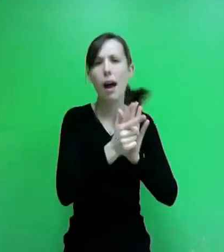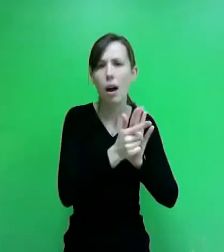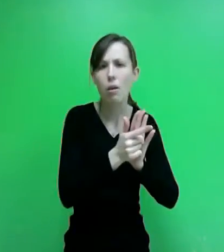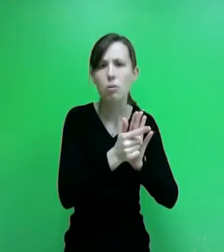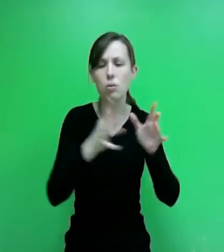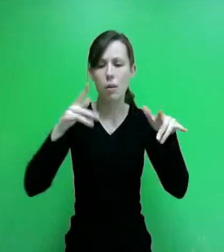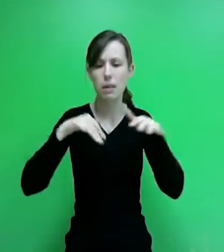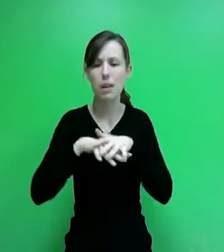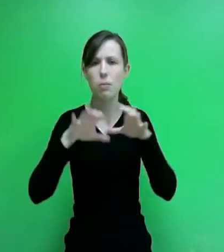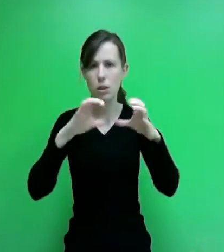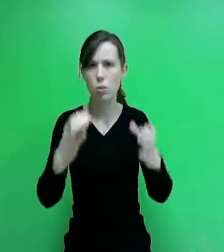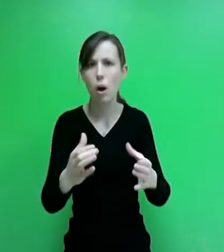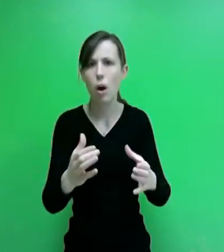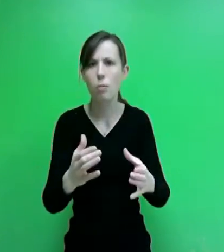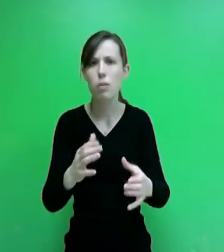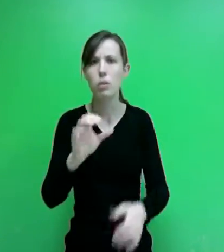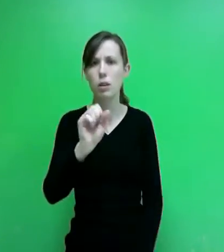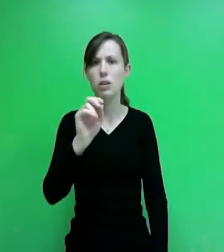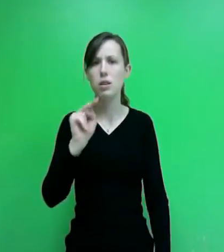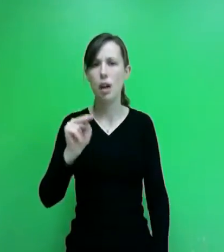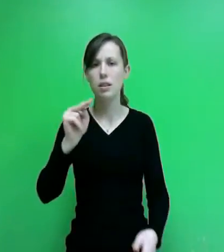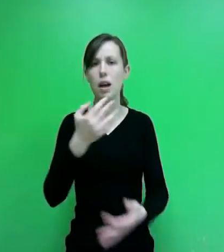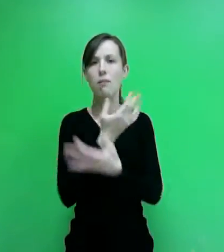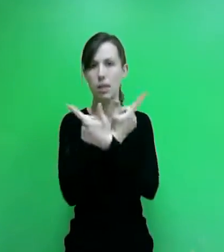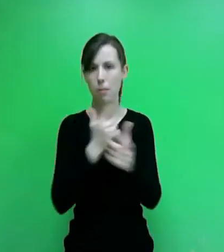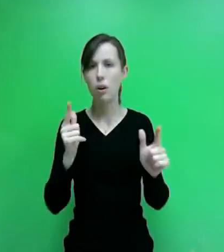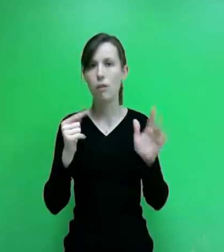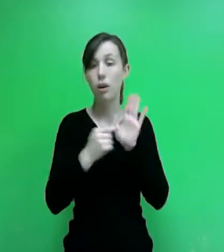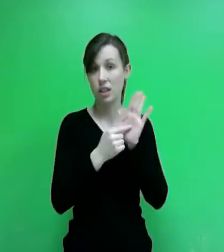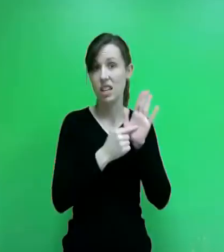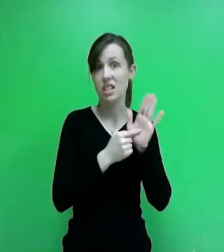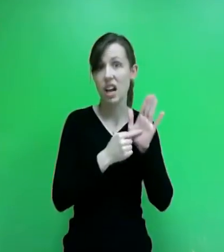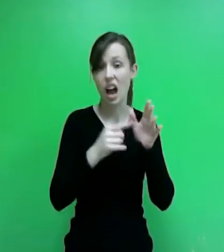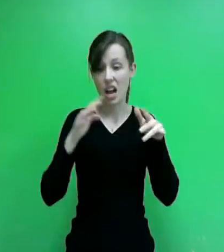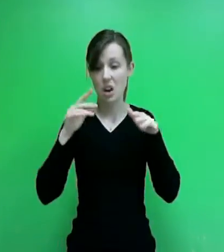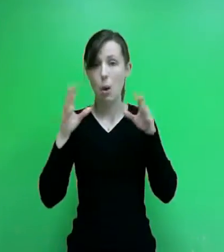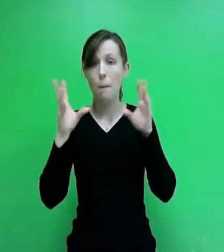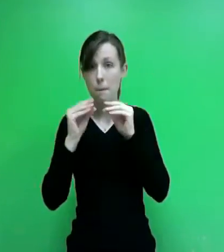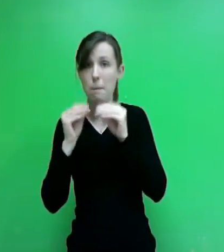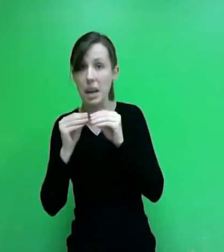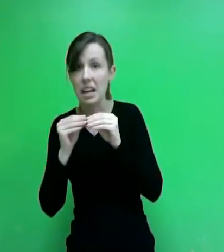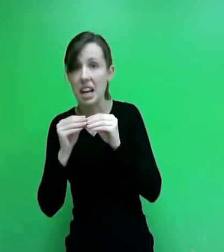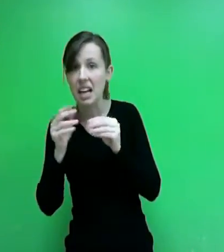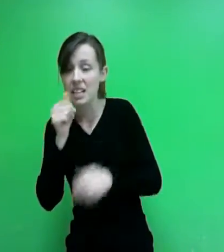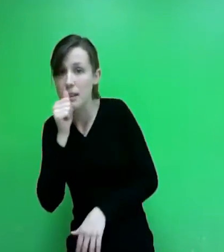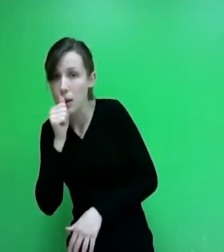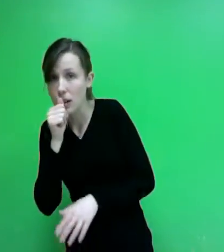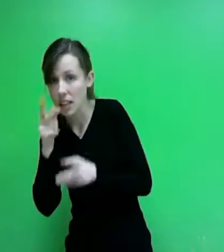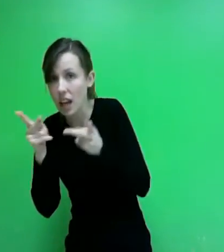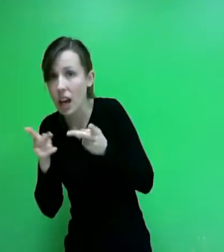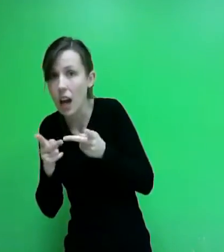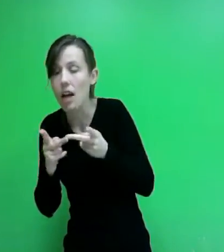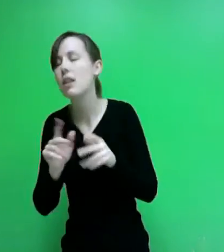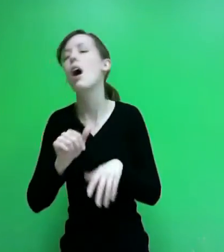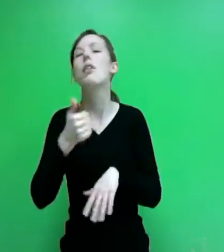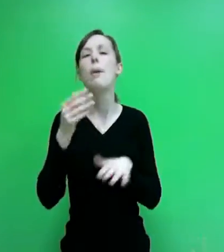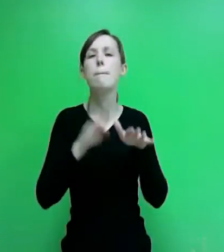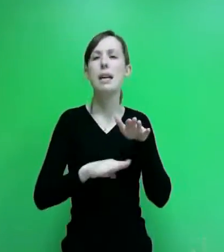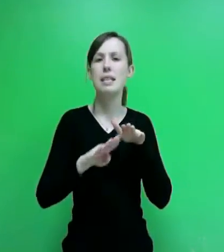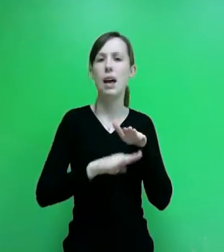people as a group. So the Sons of Liberty, for instance, had to meet in secrecy. And then the only other basic freedom from the First Amendment